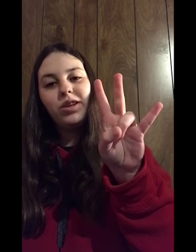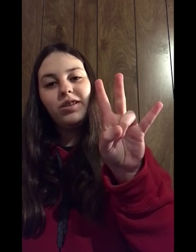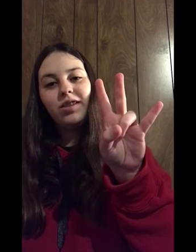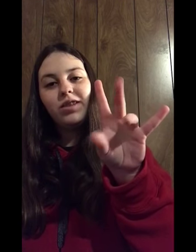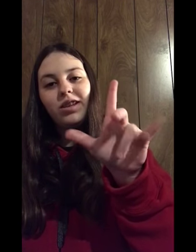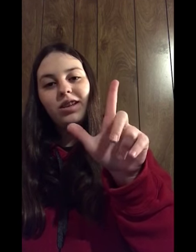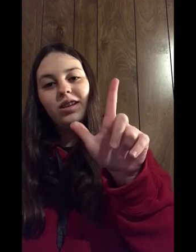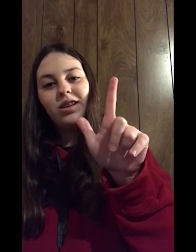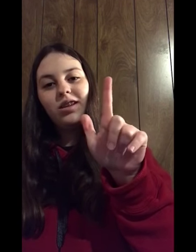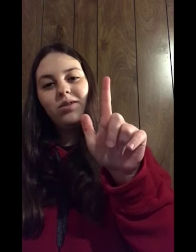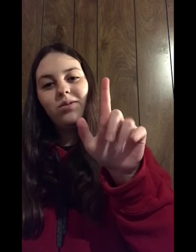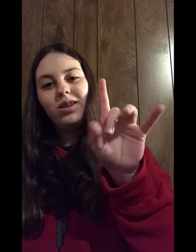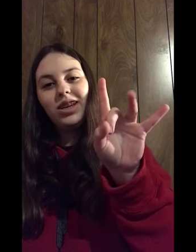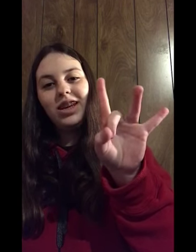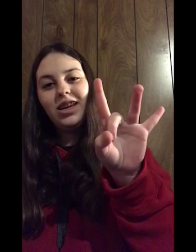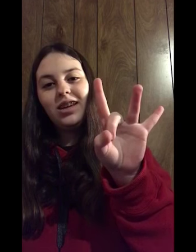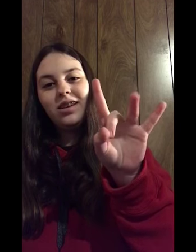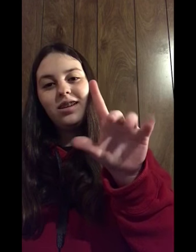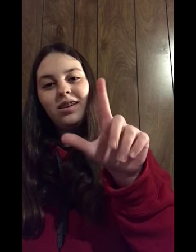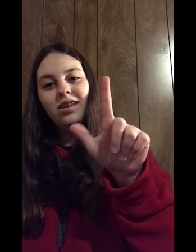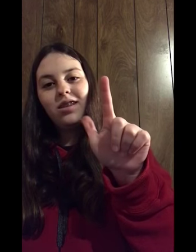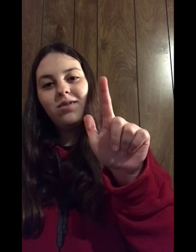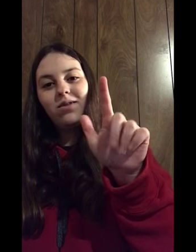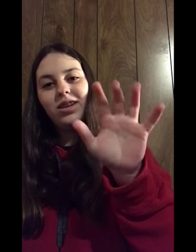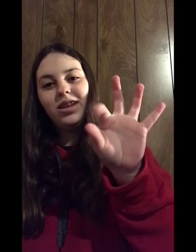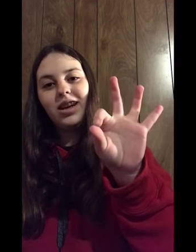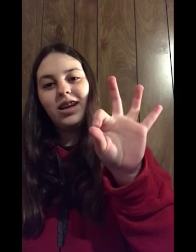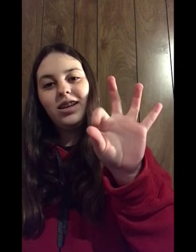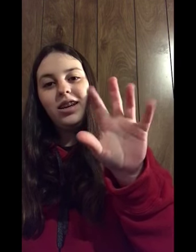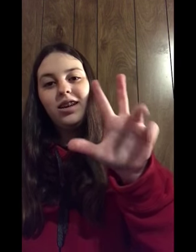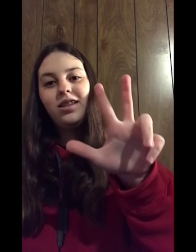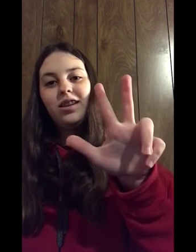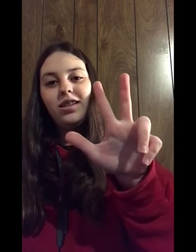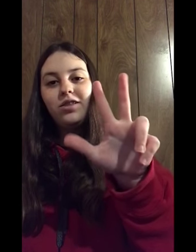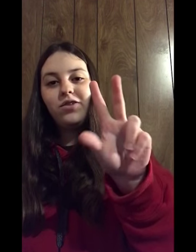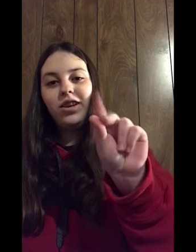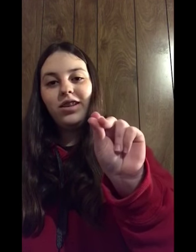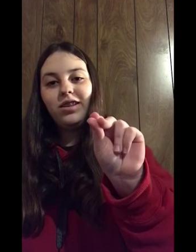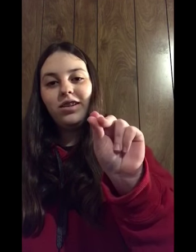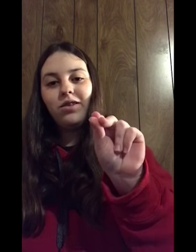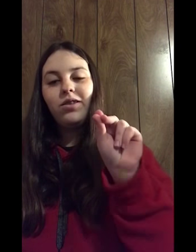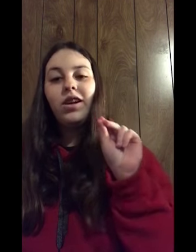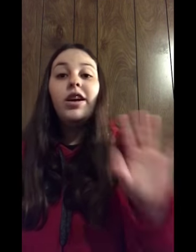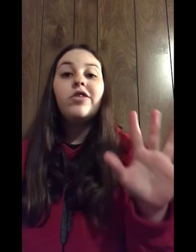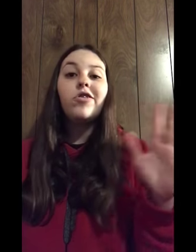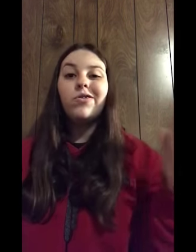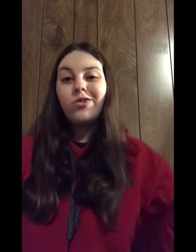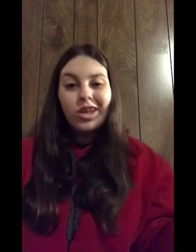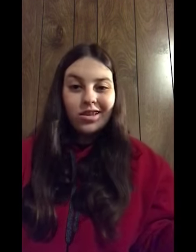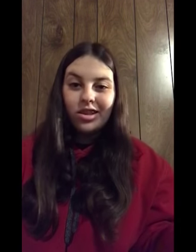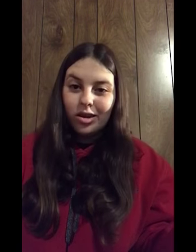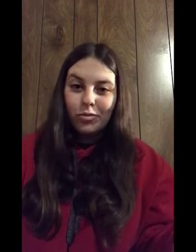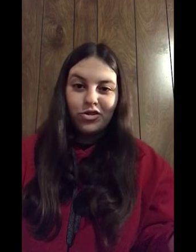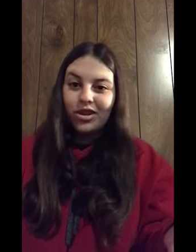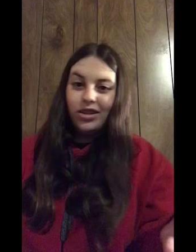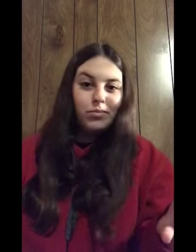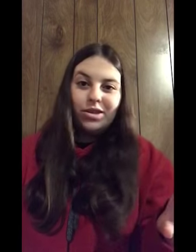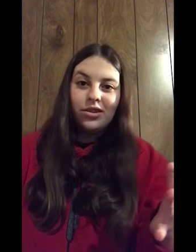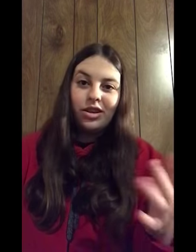27, 28, 29, and then 30. So, the rest of the numbers, it's basically